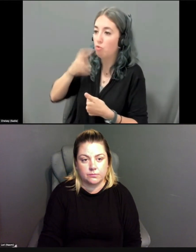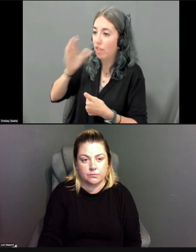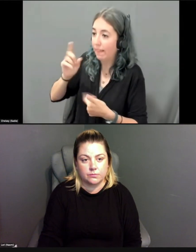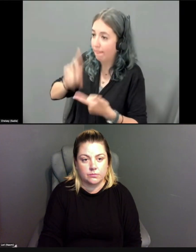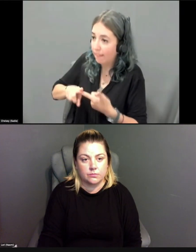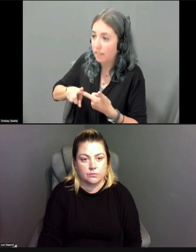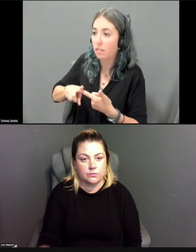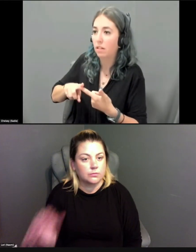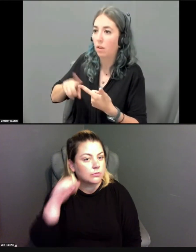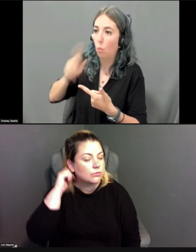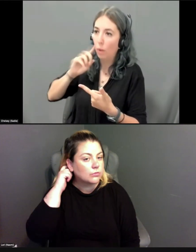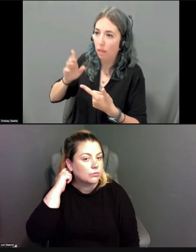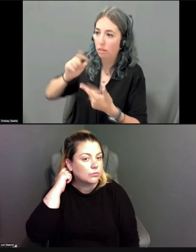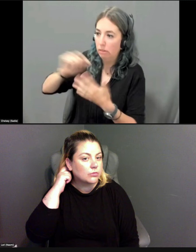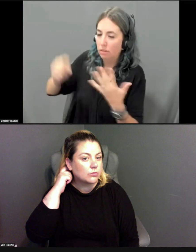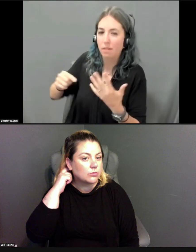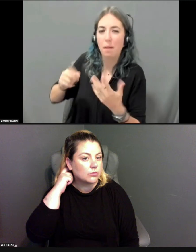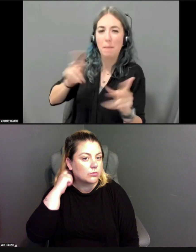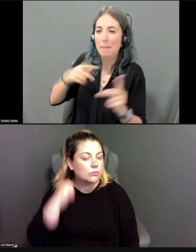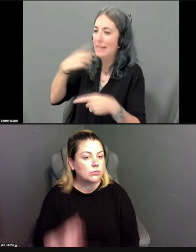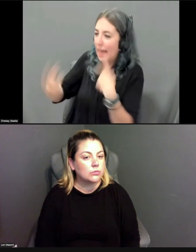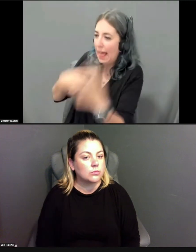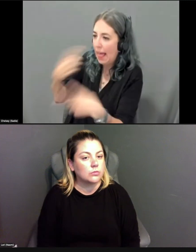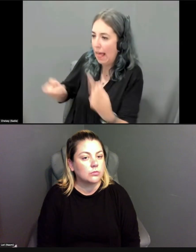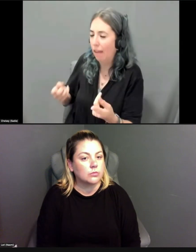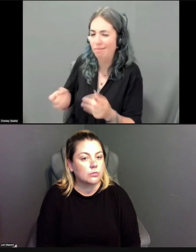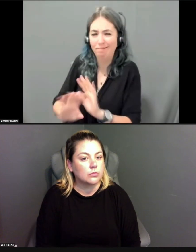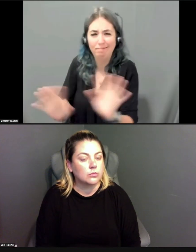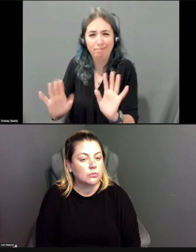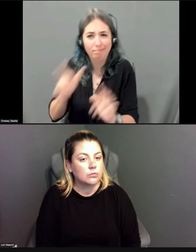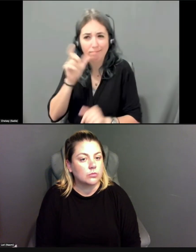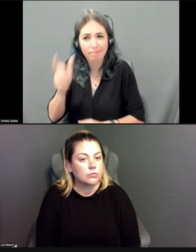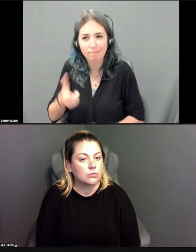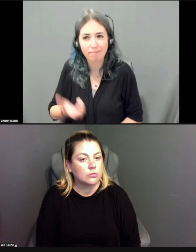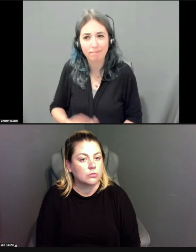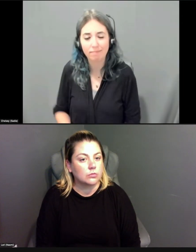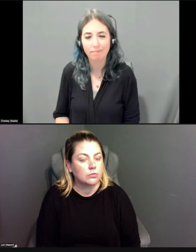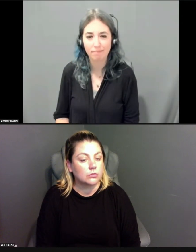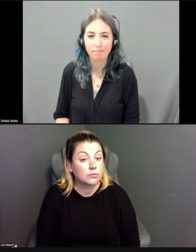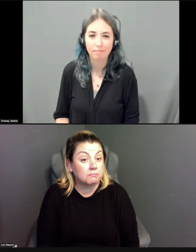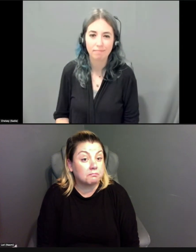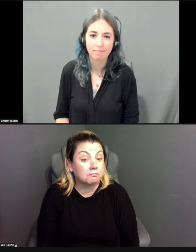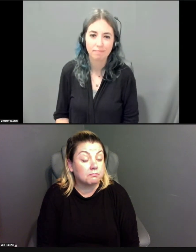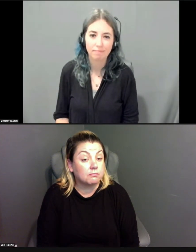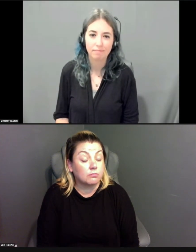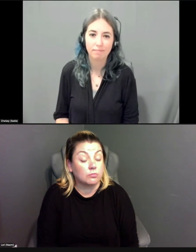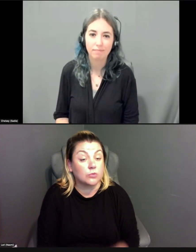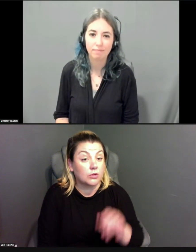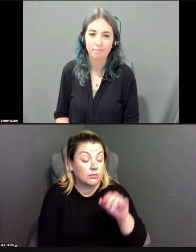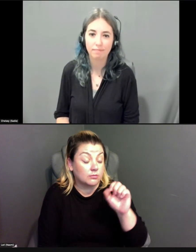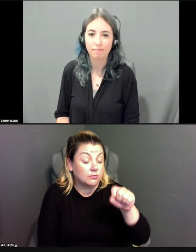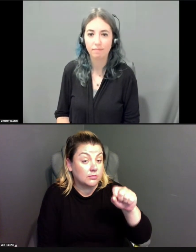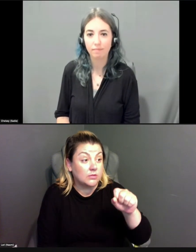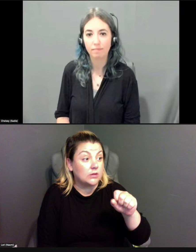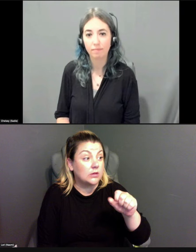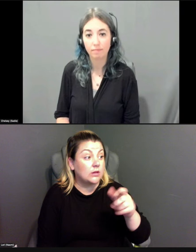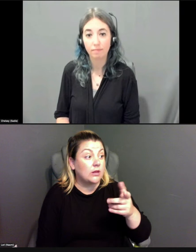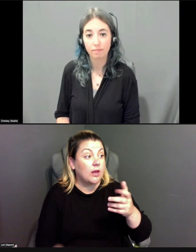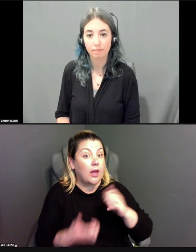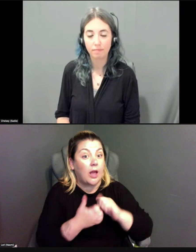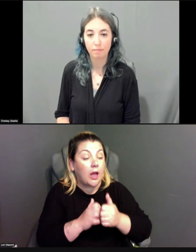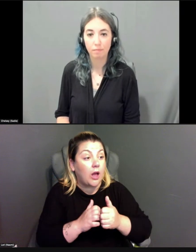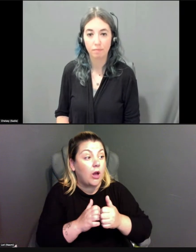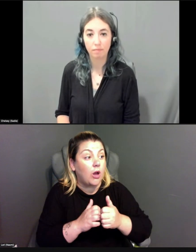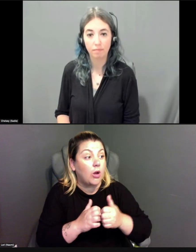that in terms of how we allow ourselves to recognize, let alone meet our